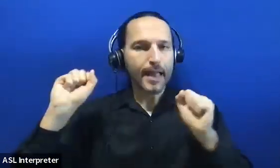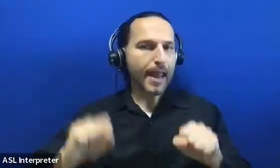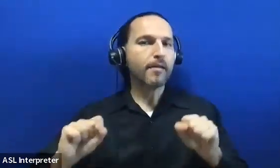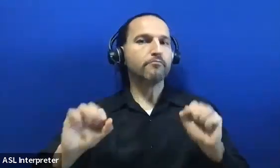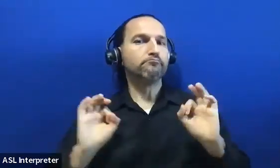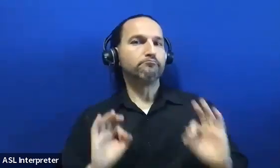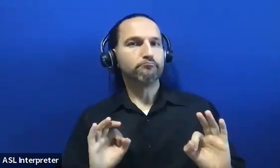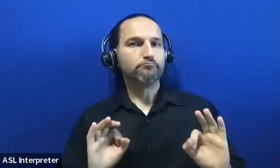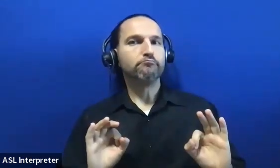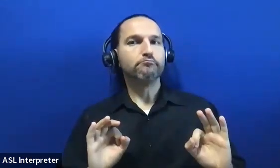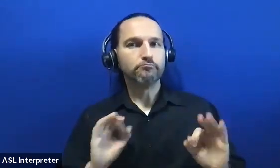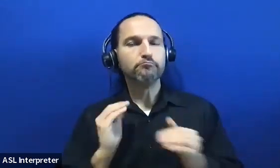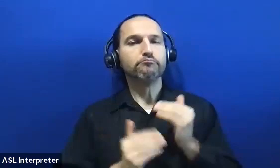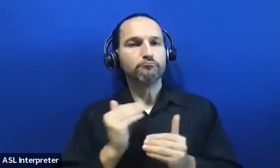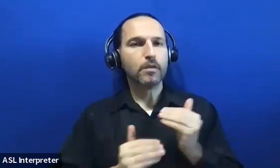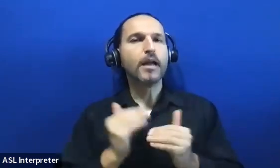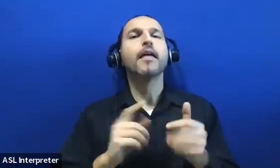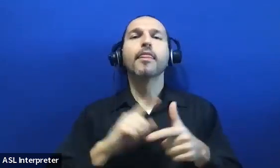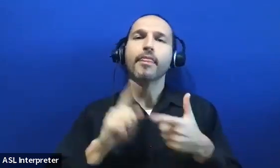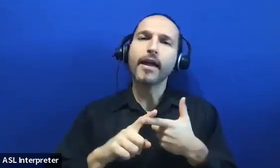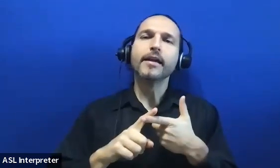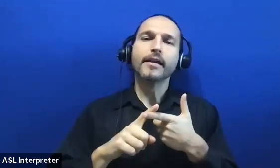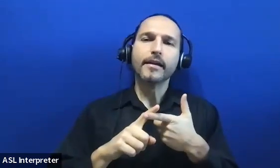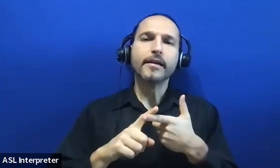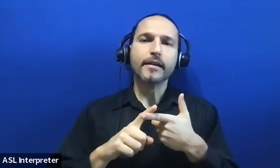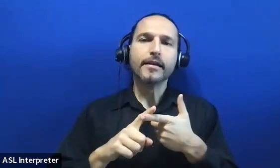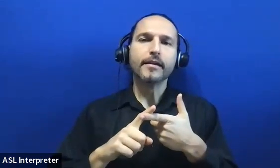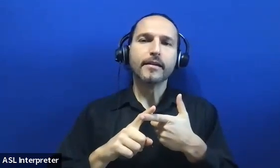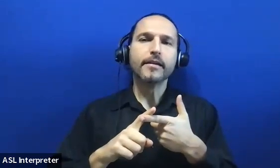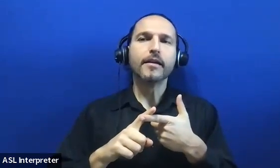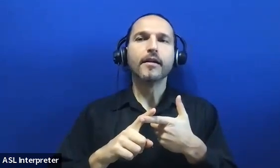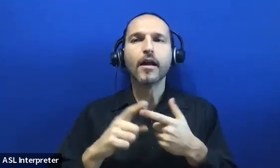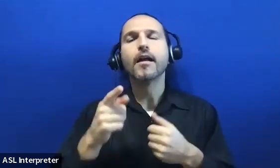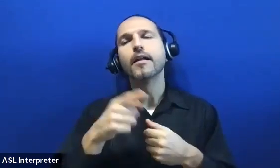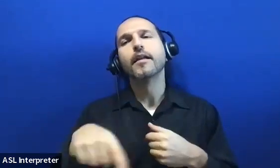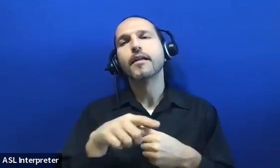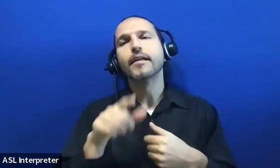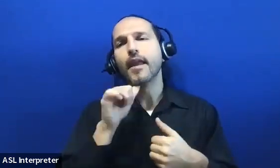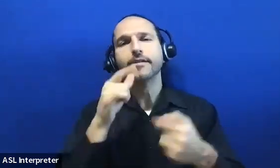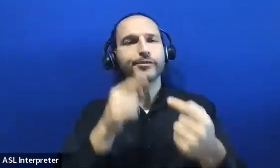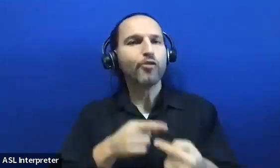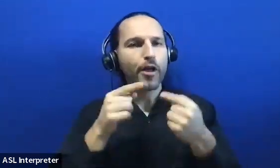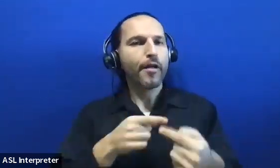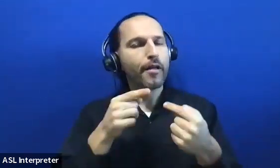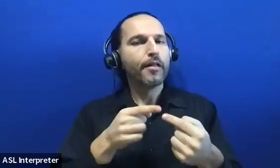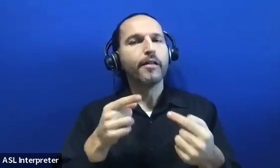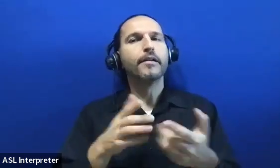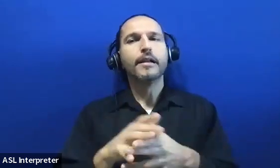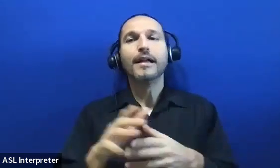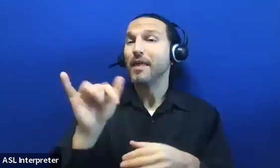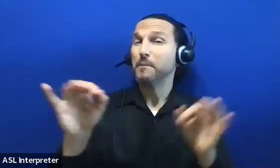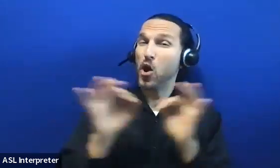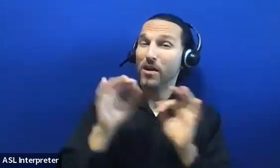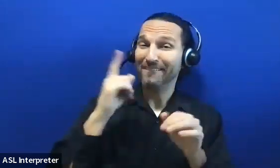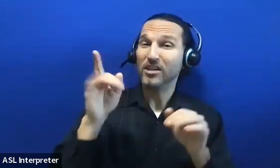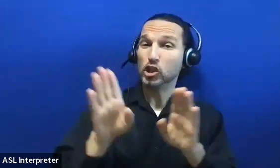as best as possible and that we aren't trying to make it harder than it needs to be. This is really important, especially